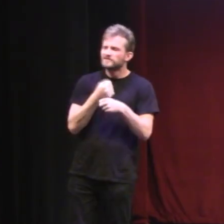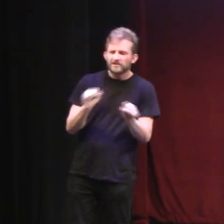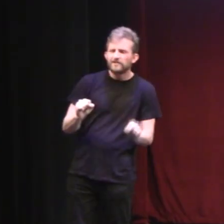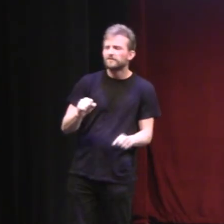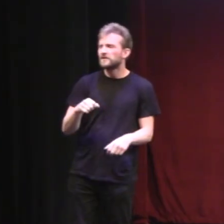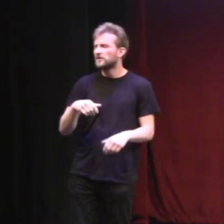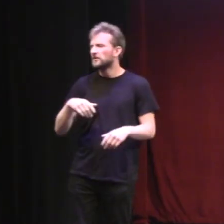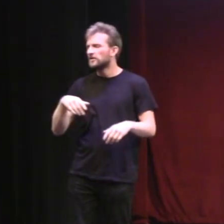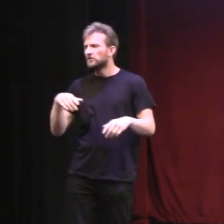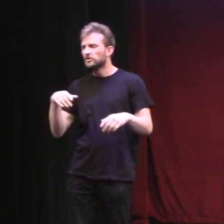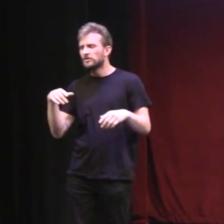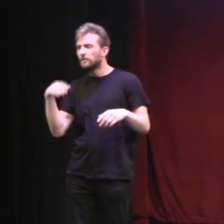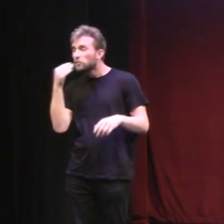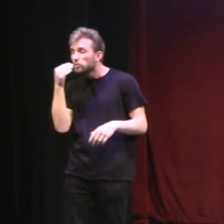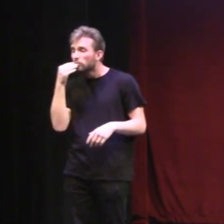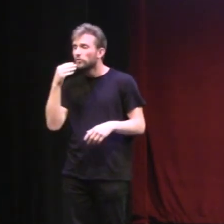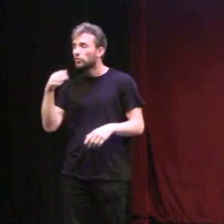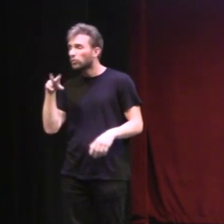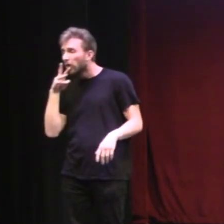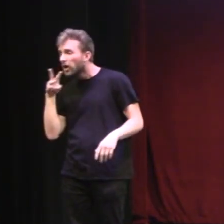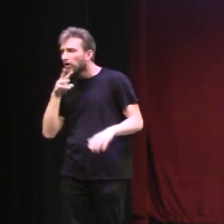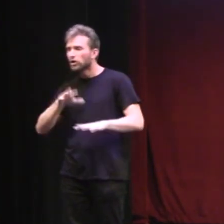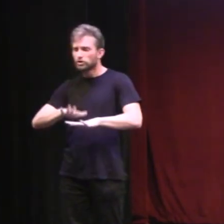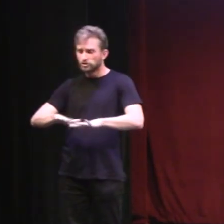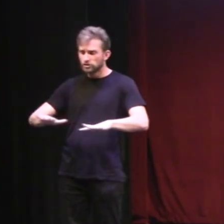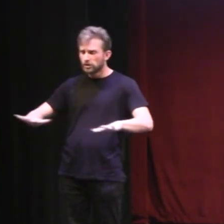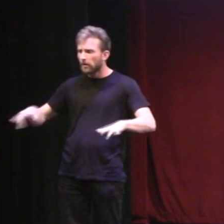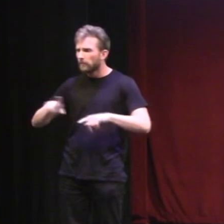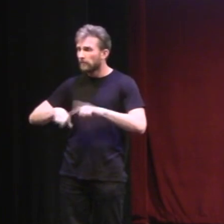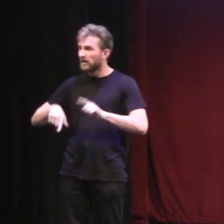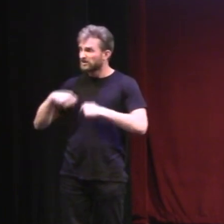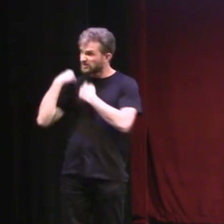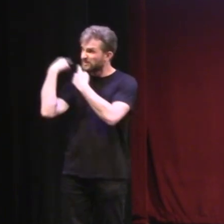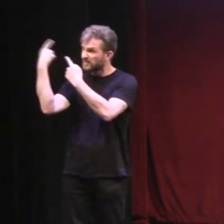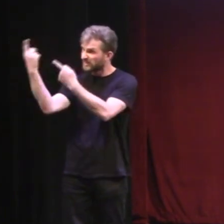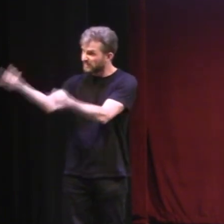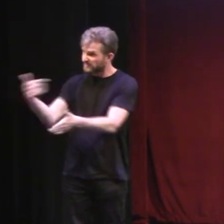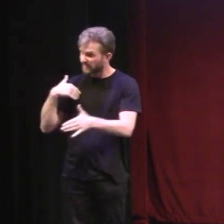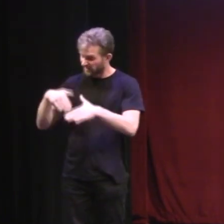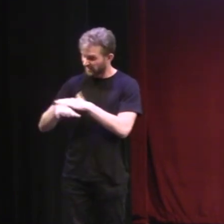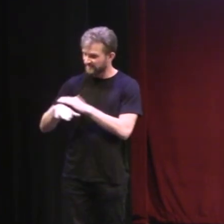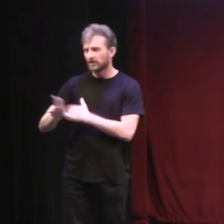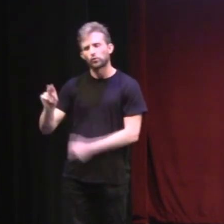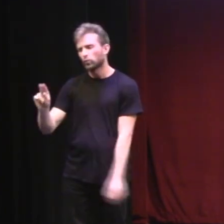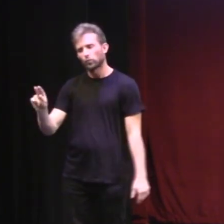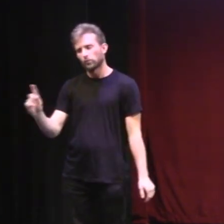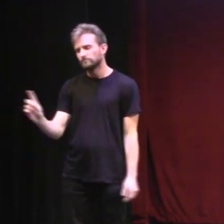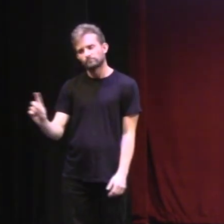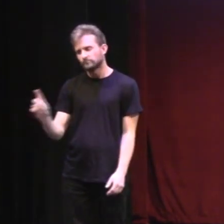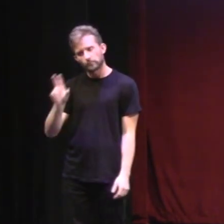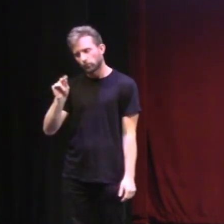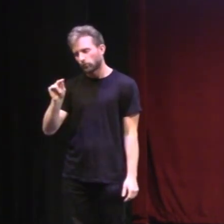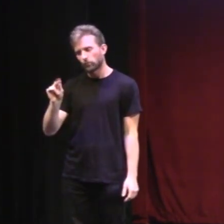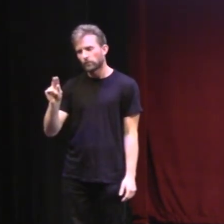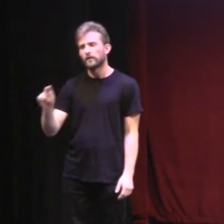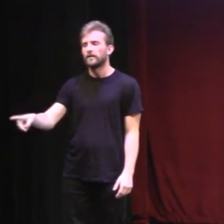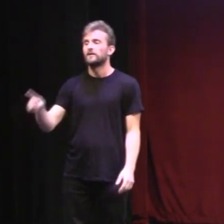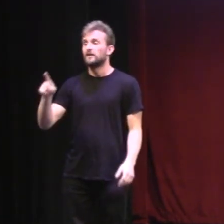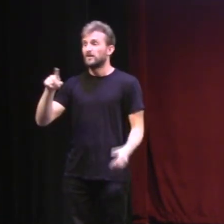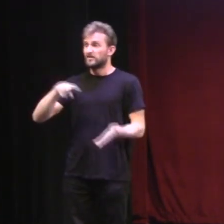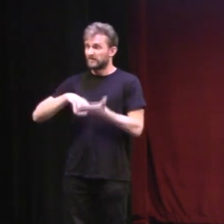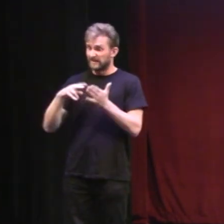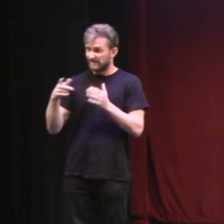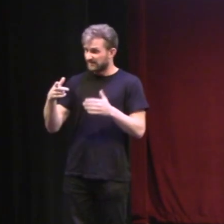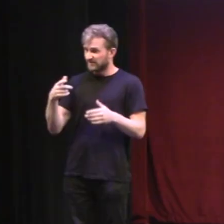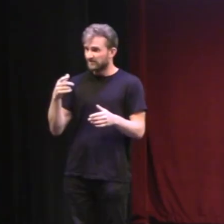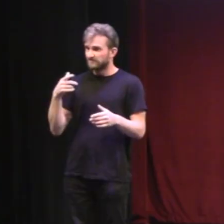necessities, but she has not always had access to those, and that feeling of insecurity stays with you even once you are in a